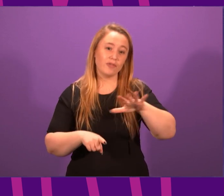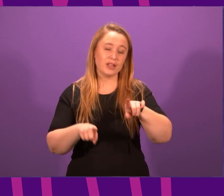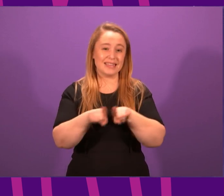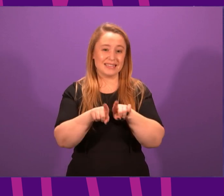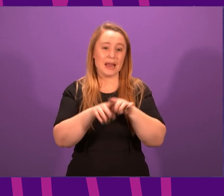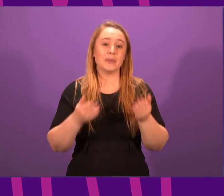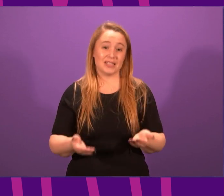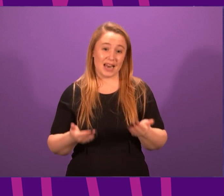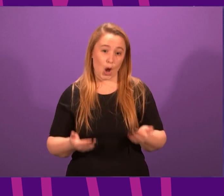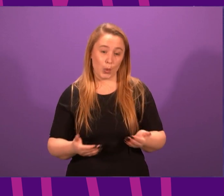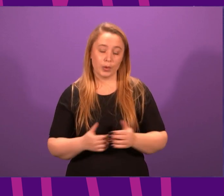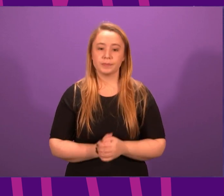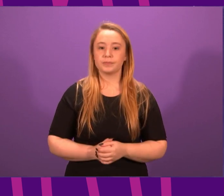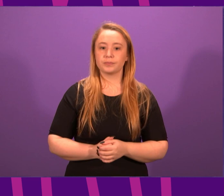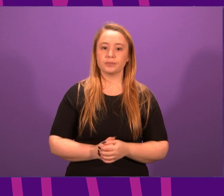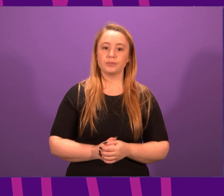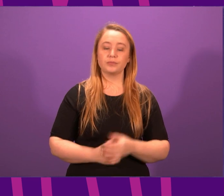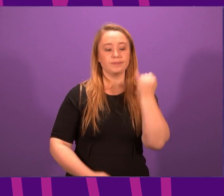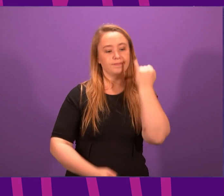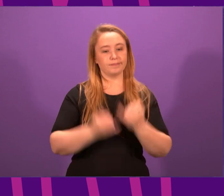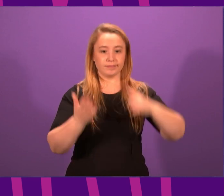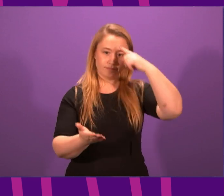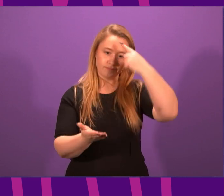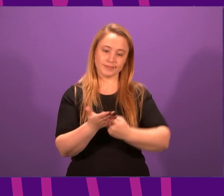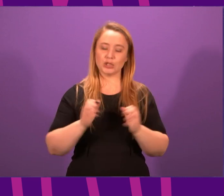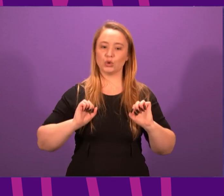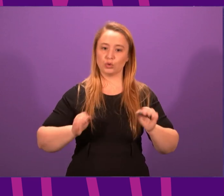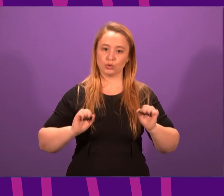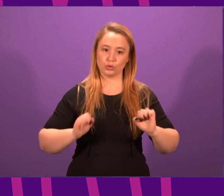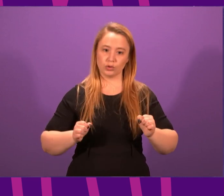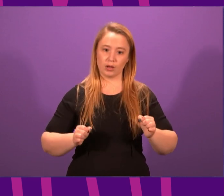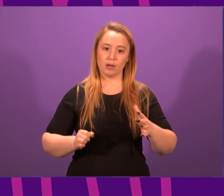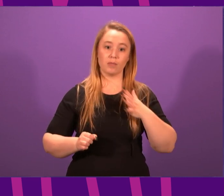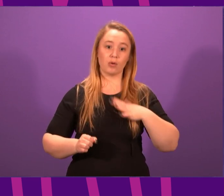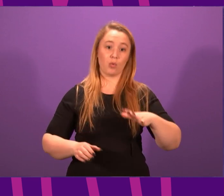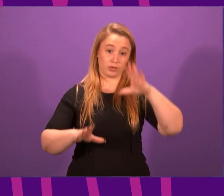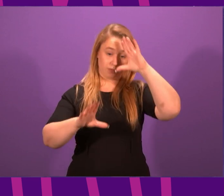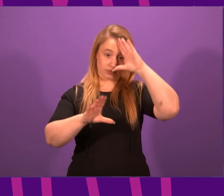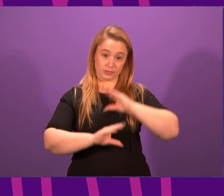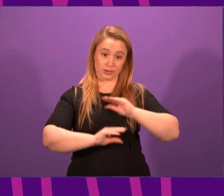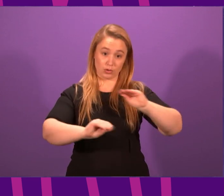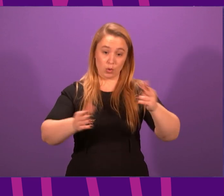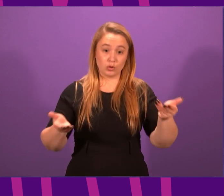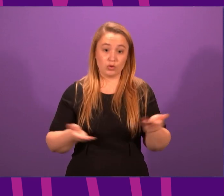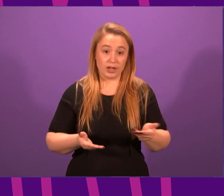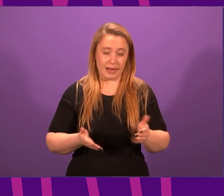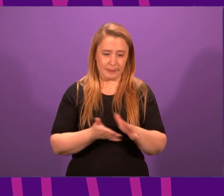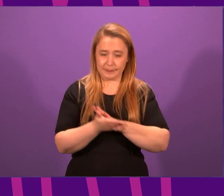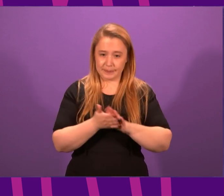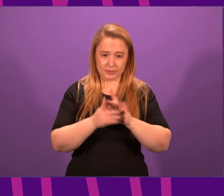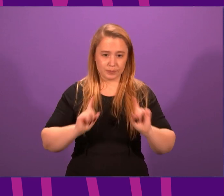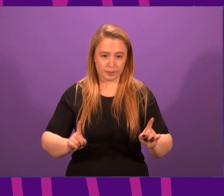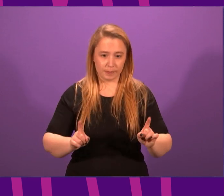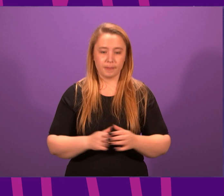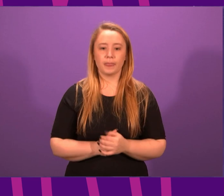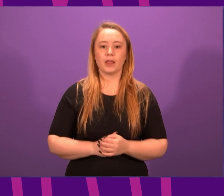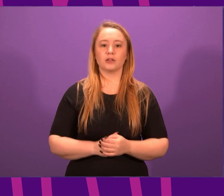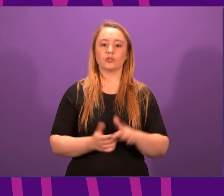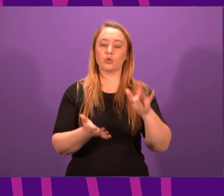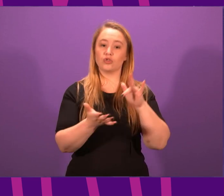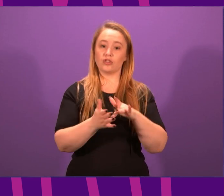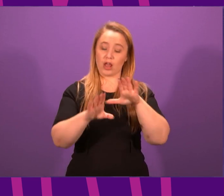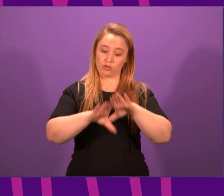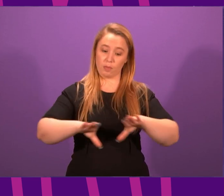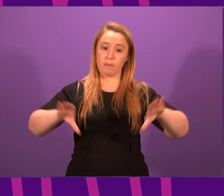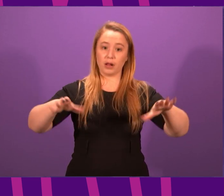now. Now, final decisions have not been taken, but I want to give Parliament a broad indication today of what that means. The Central Belt